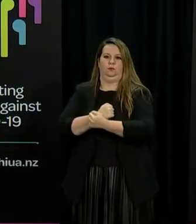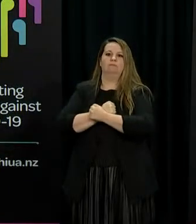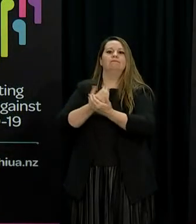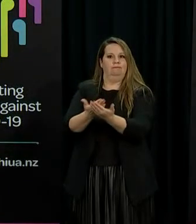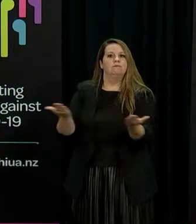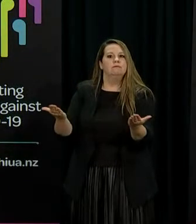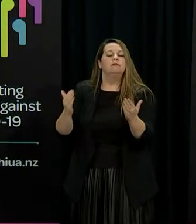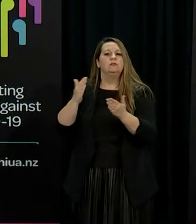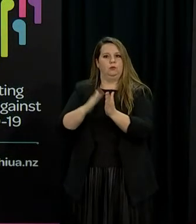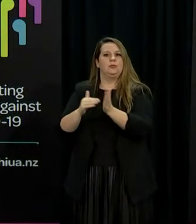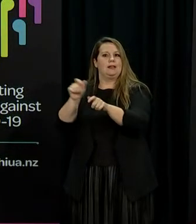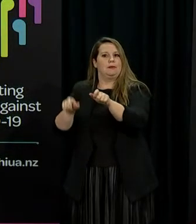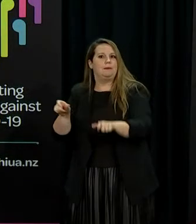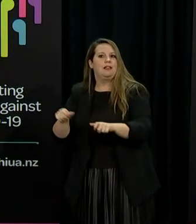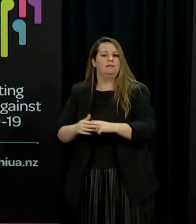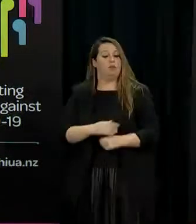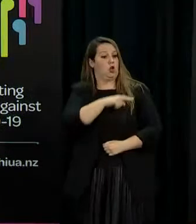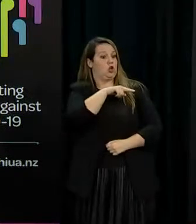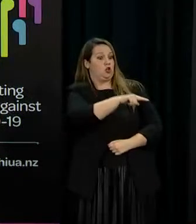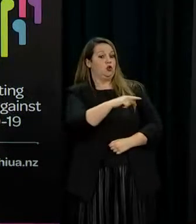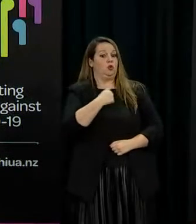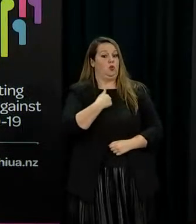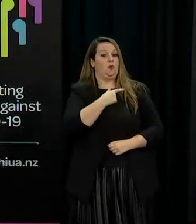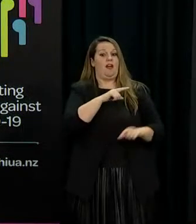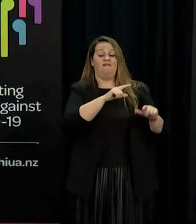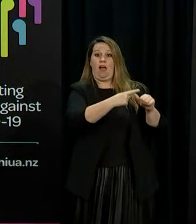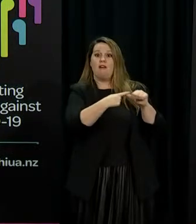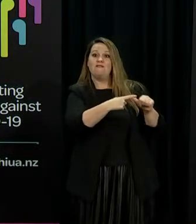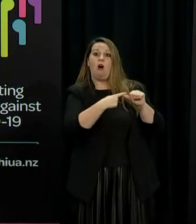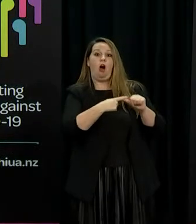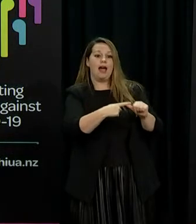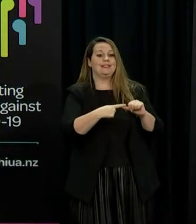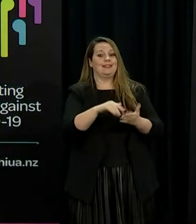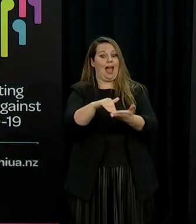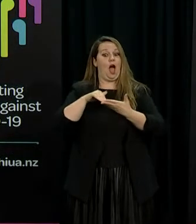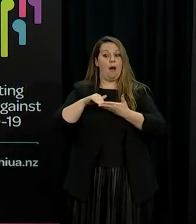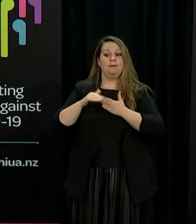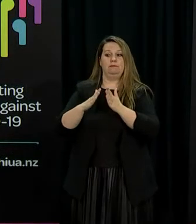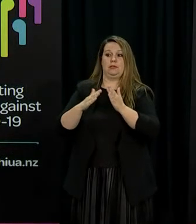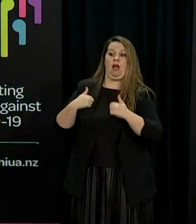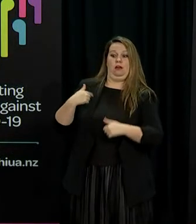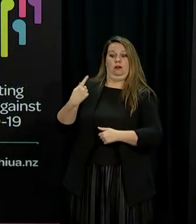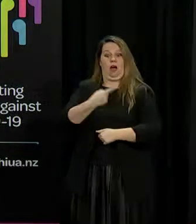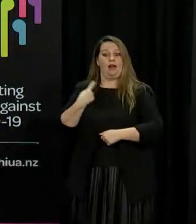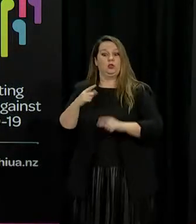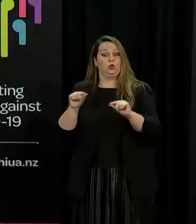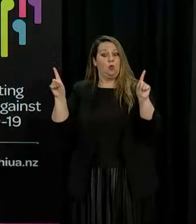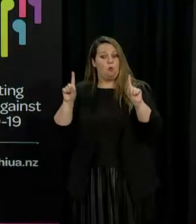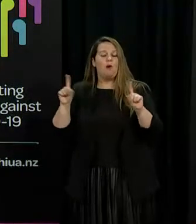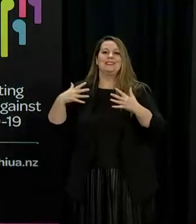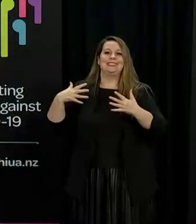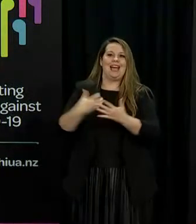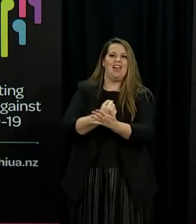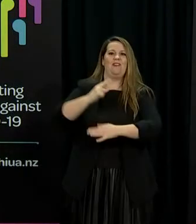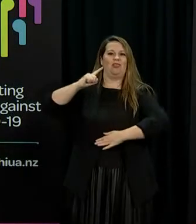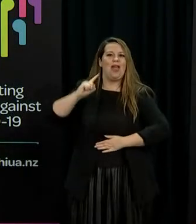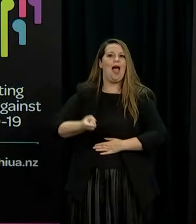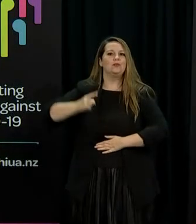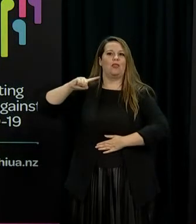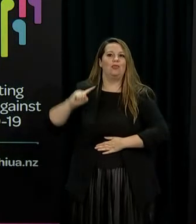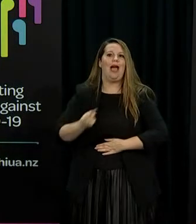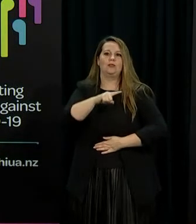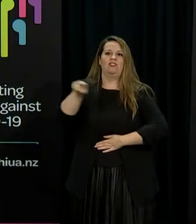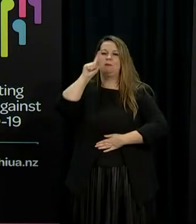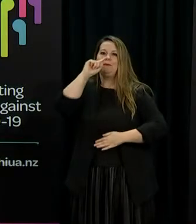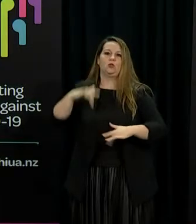Director General of Health, you have saved thousands, if not tens of thousands, of lives. It is important for us all to remember that the public service